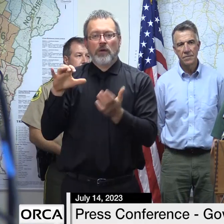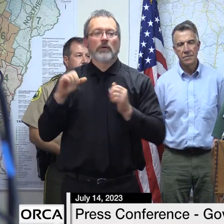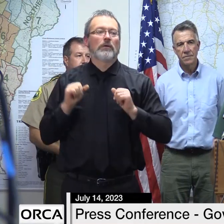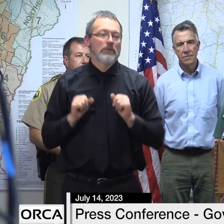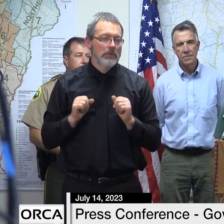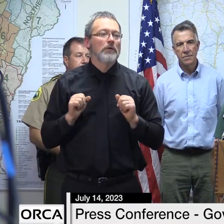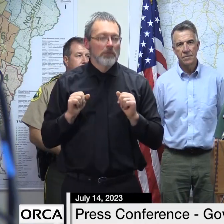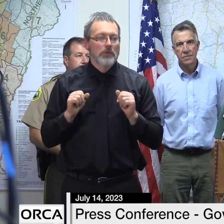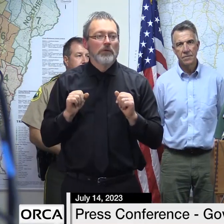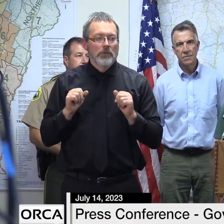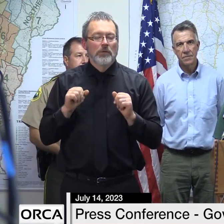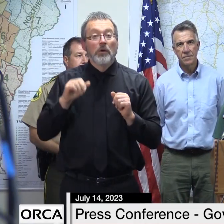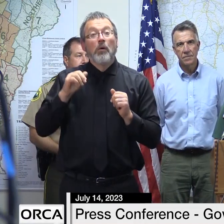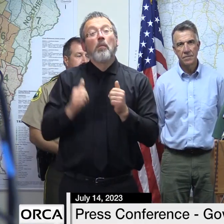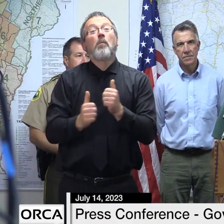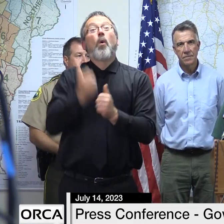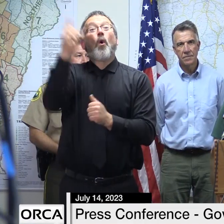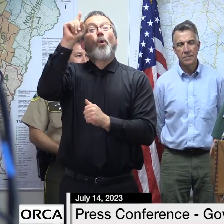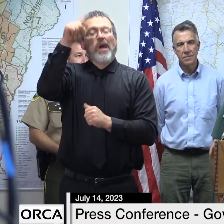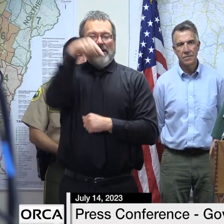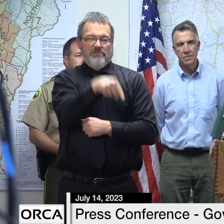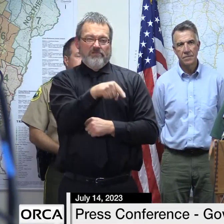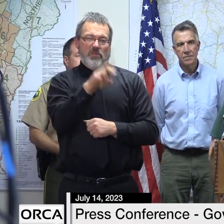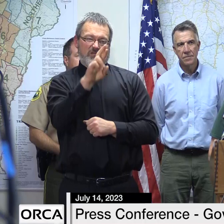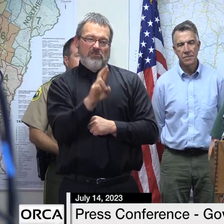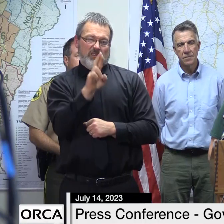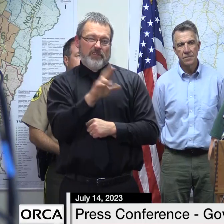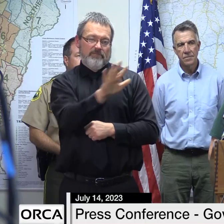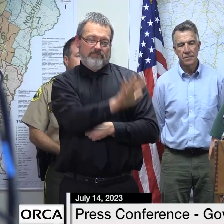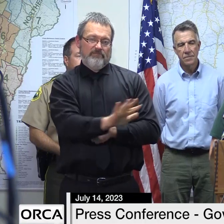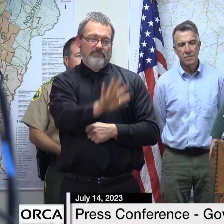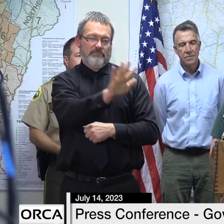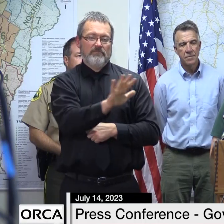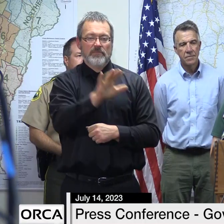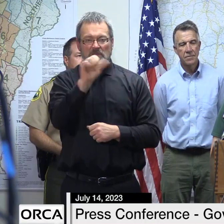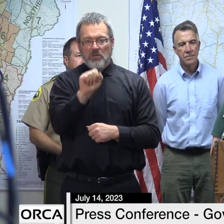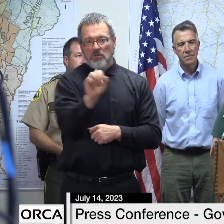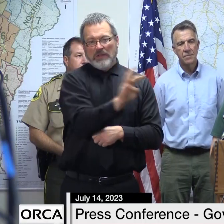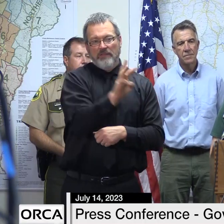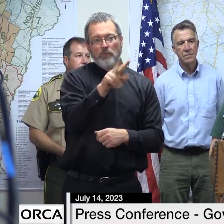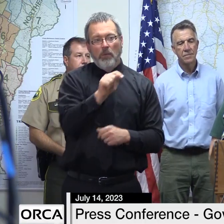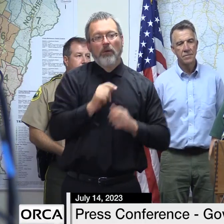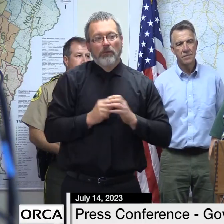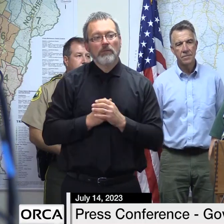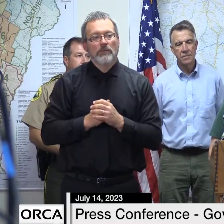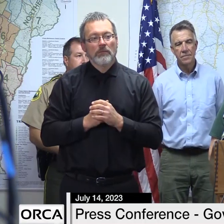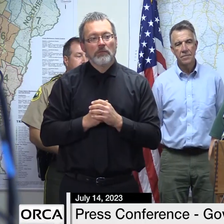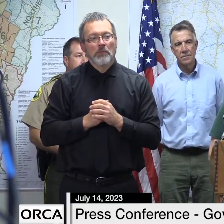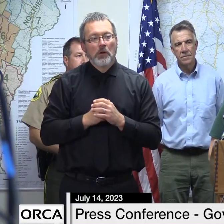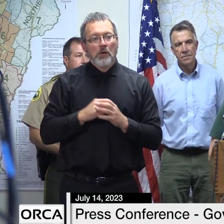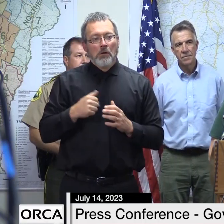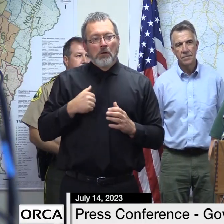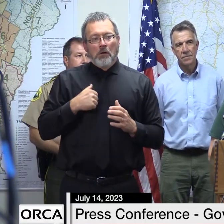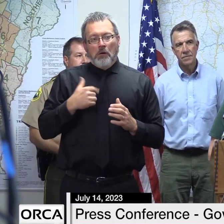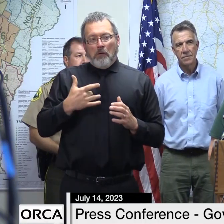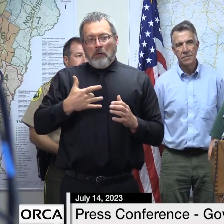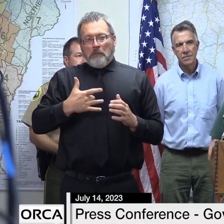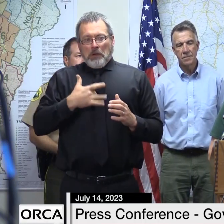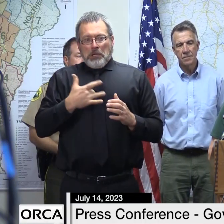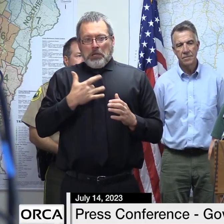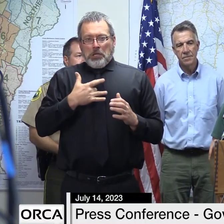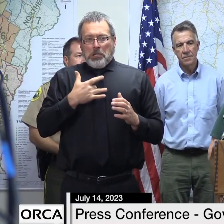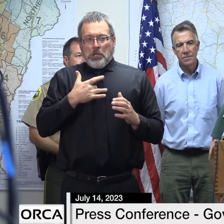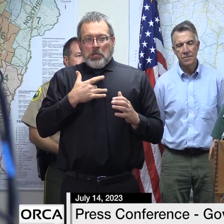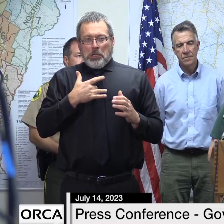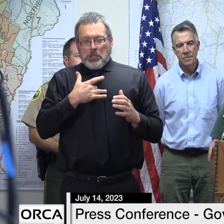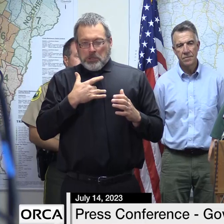in Rutland County. It looks like we will have a day or two of decent weather in most parts of the state. It's going to